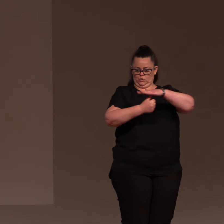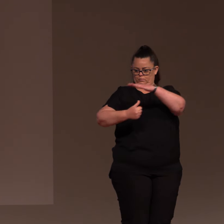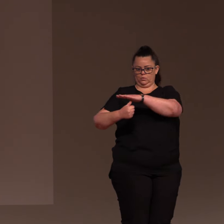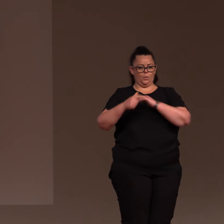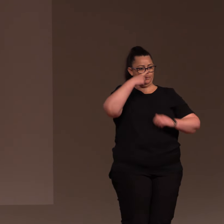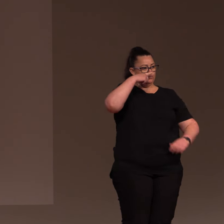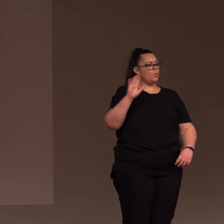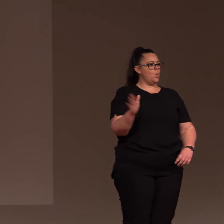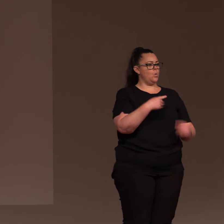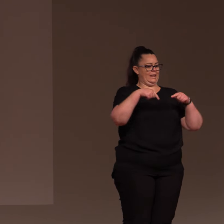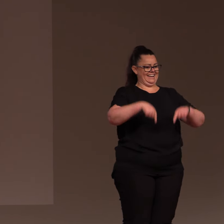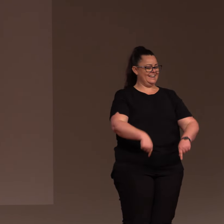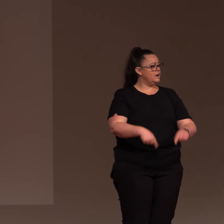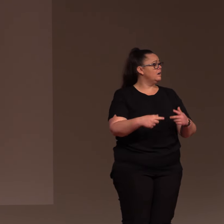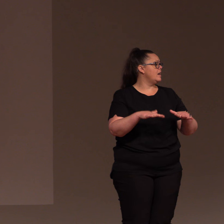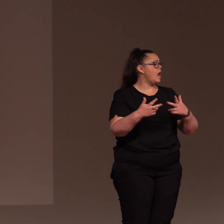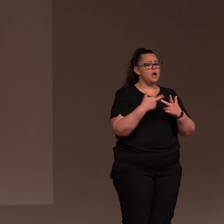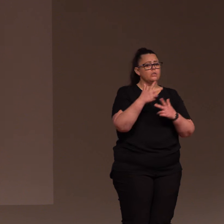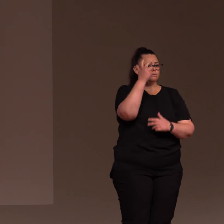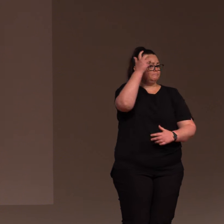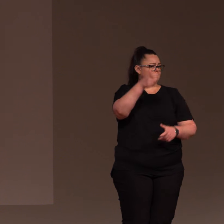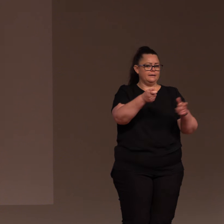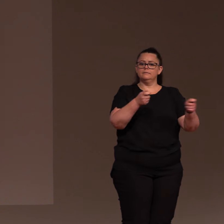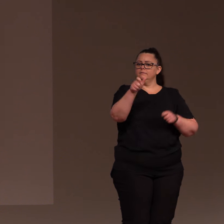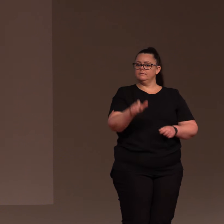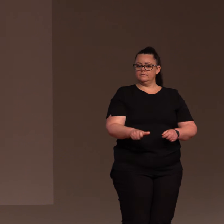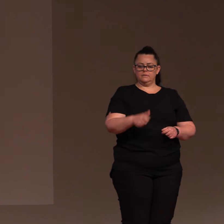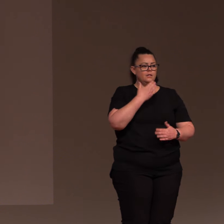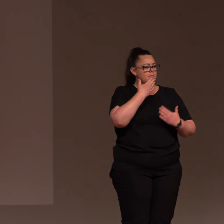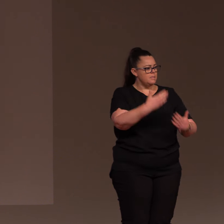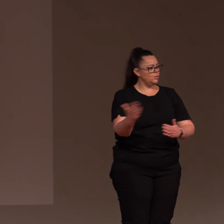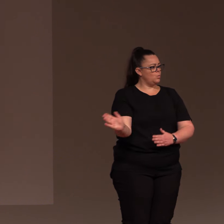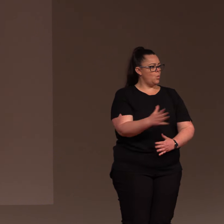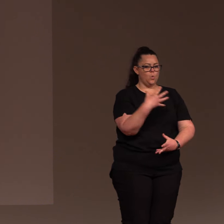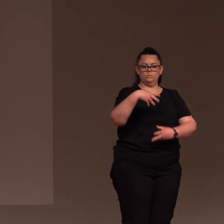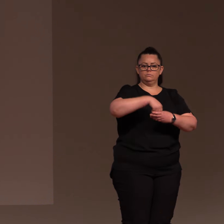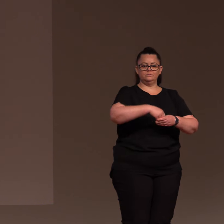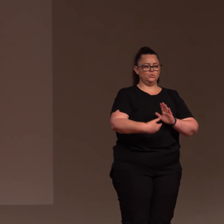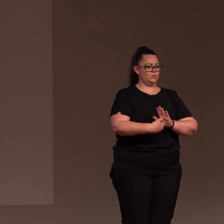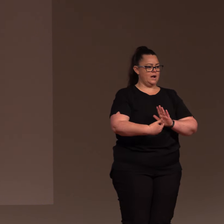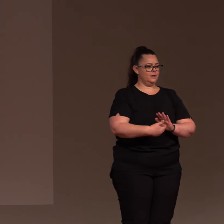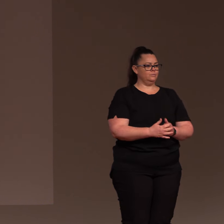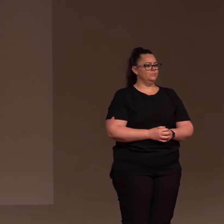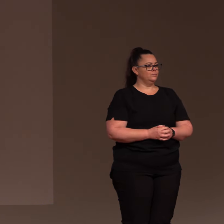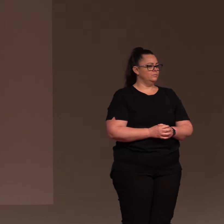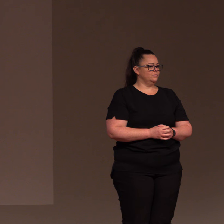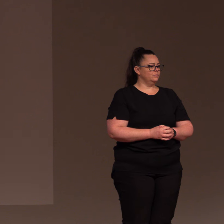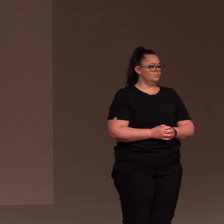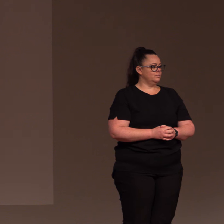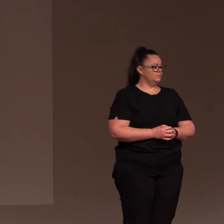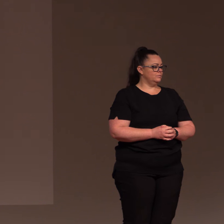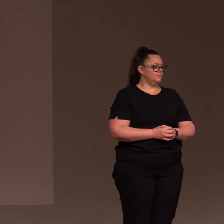other distinguished guests. Thank you all for joining us today. This bit isn't in